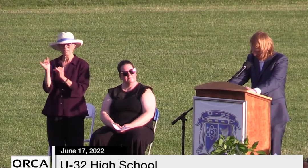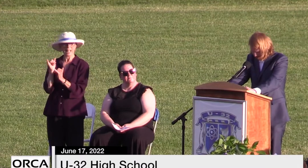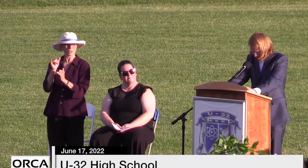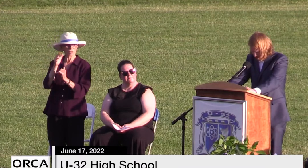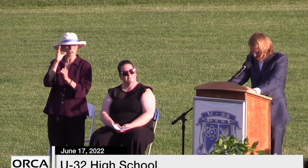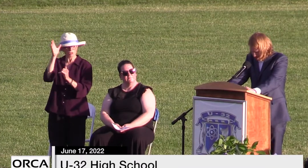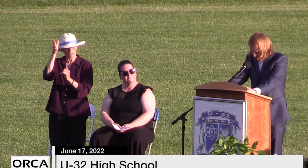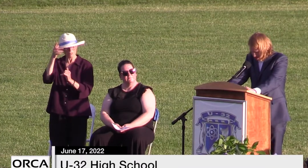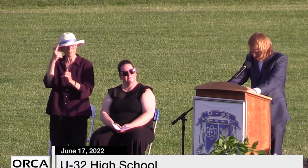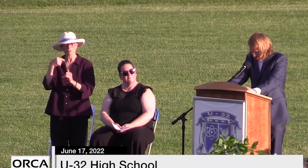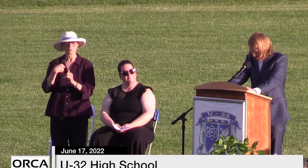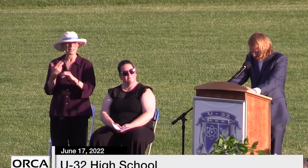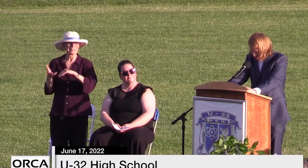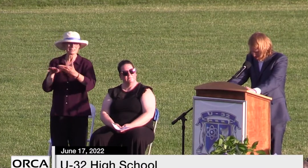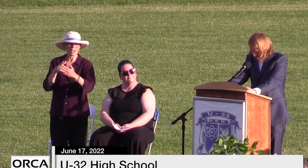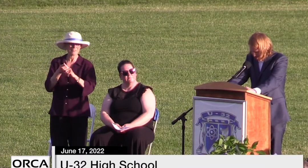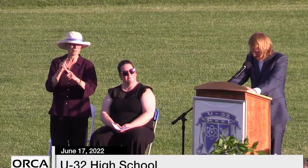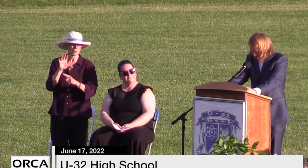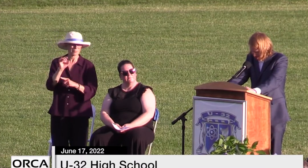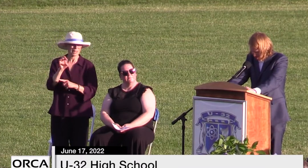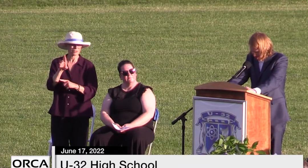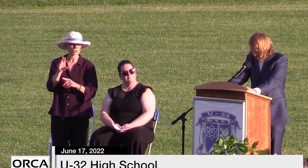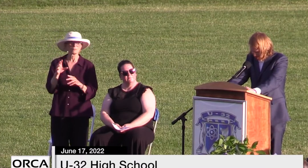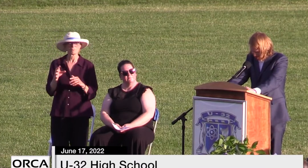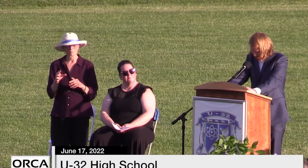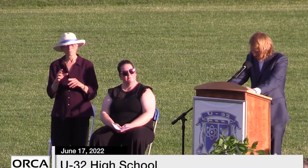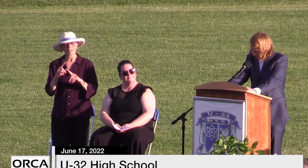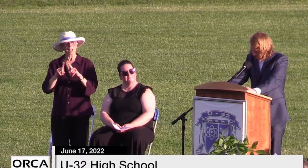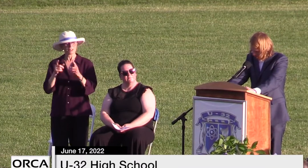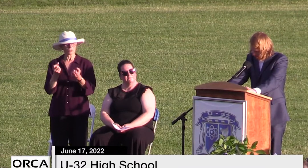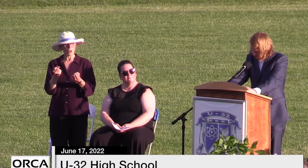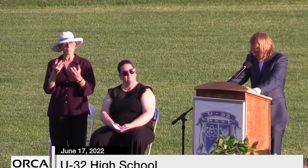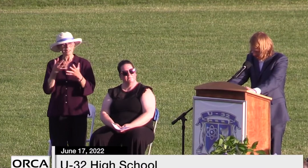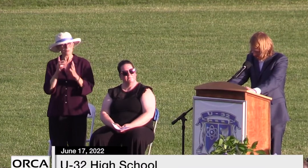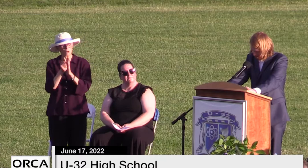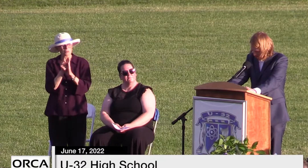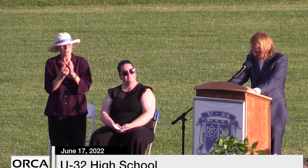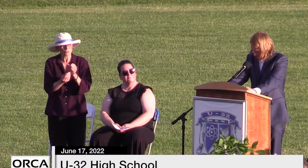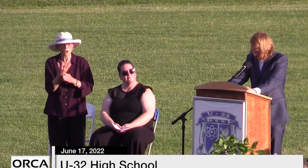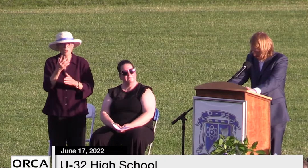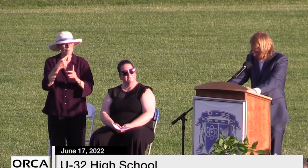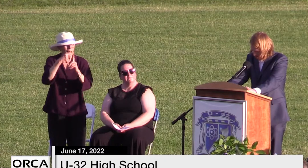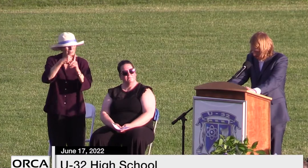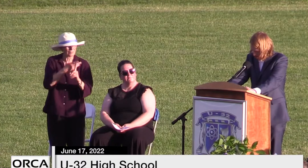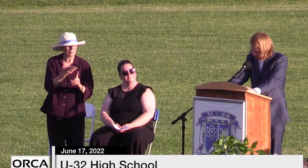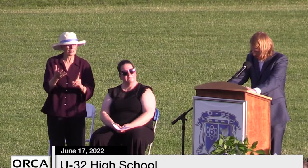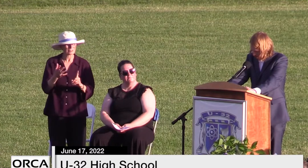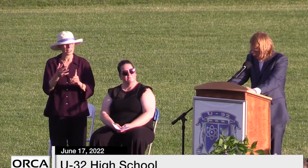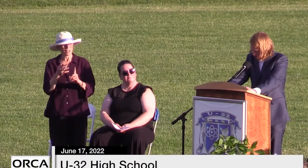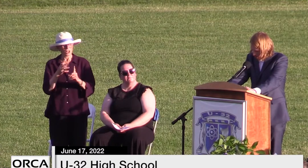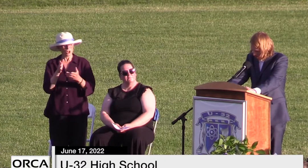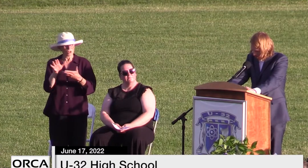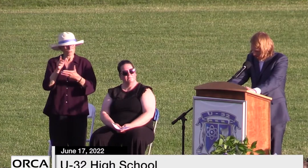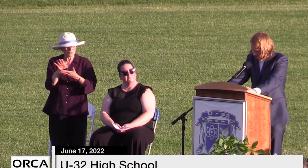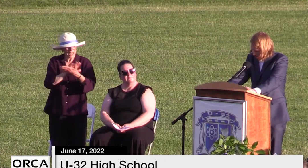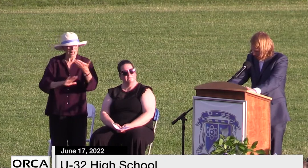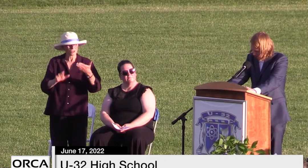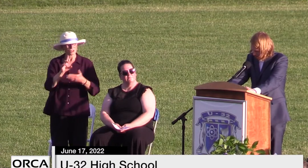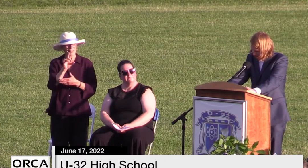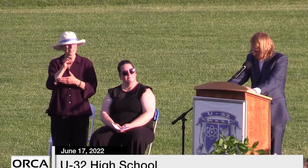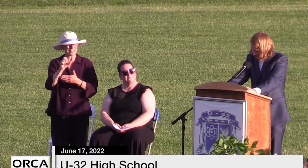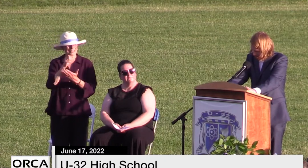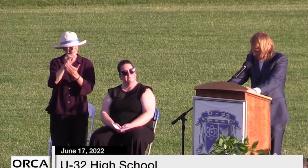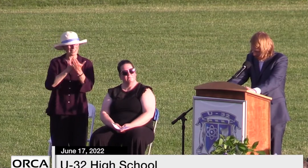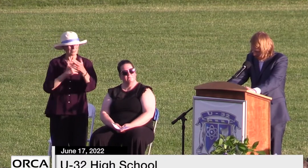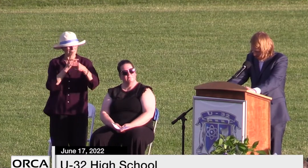cancer. I have also had many positive moments of growth, like making the Dean's List multiple times throughout college, realizing my